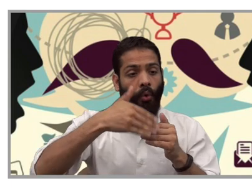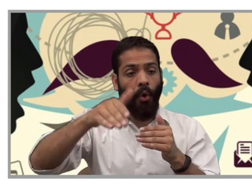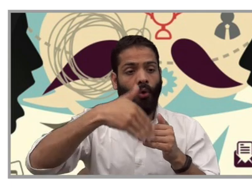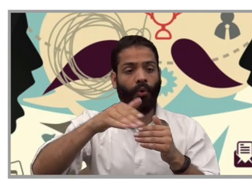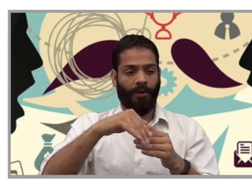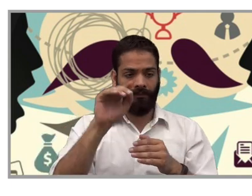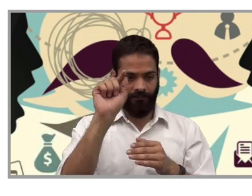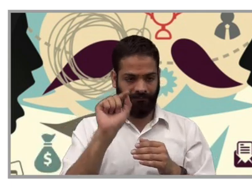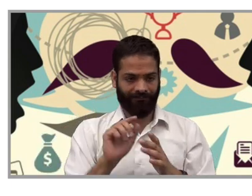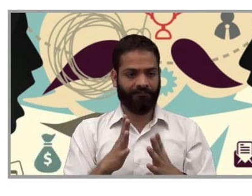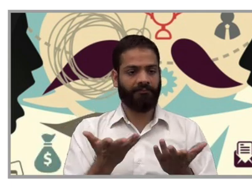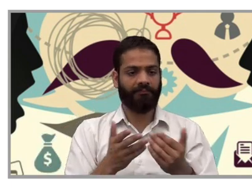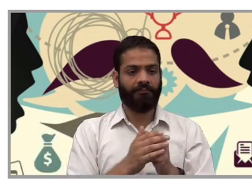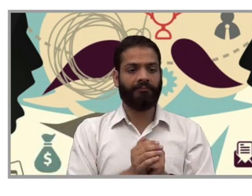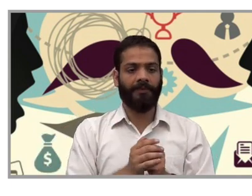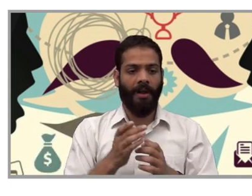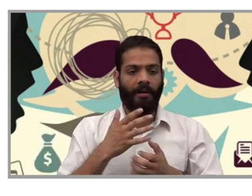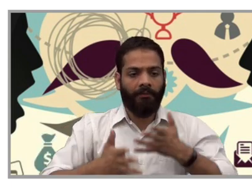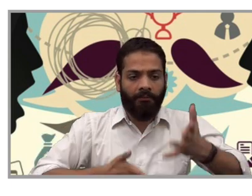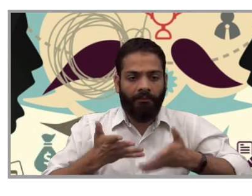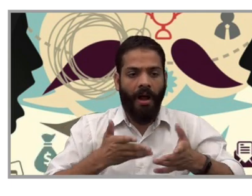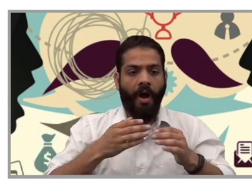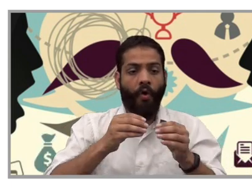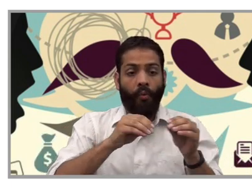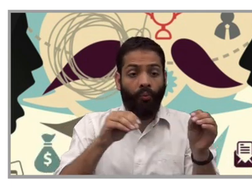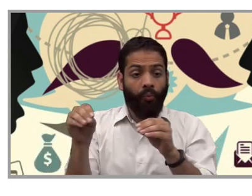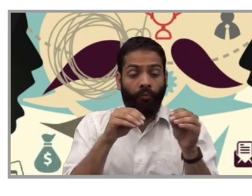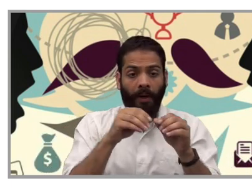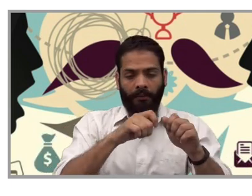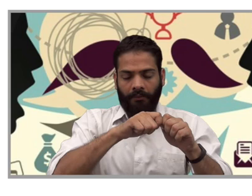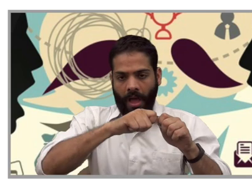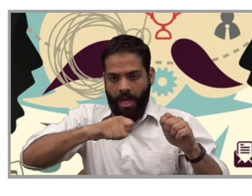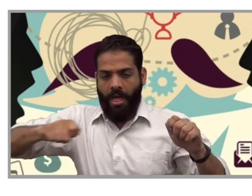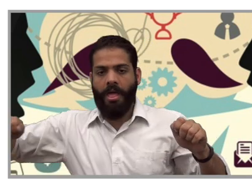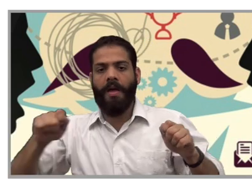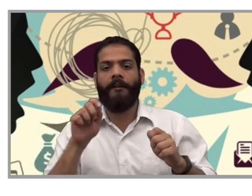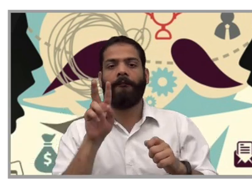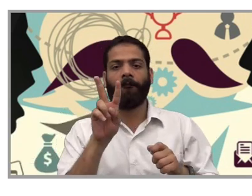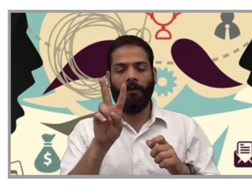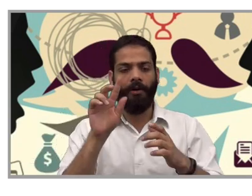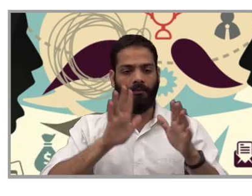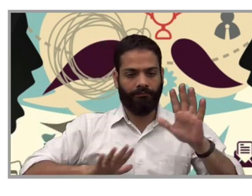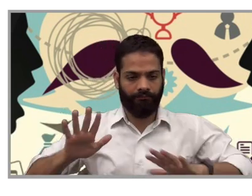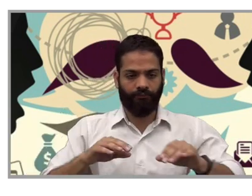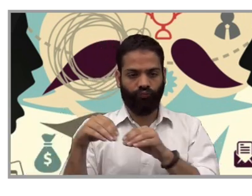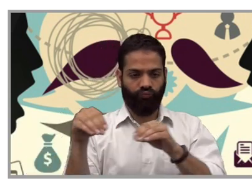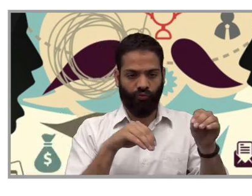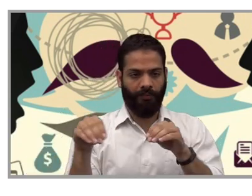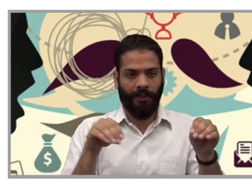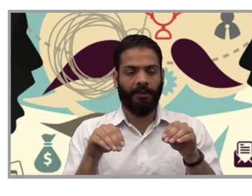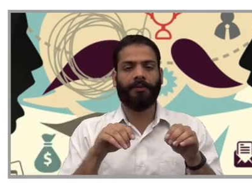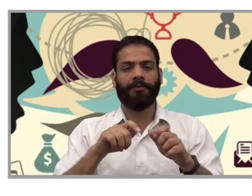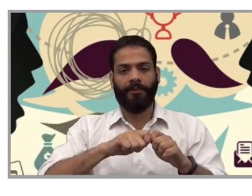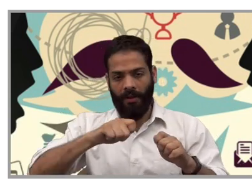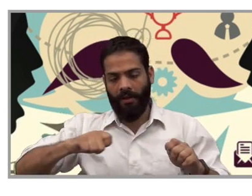The second would be Continuative aspect. Continuative aspect is expressed by lengthening